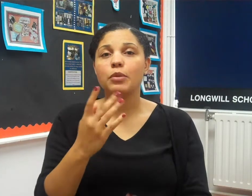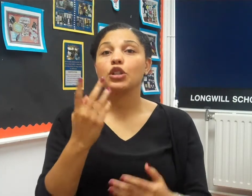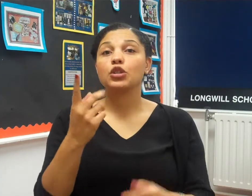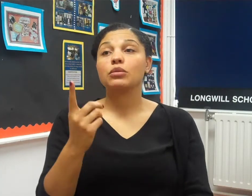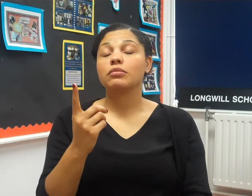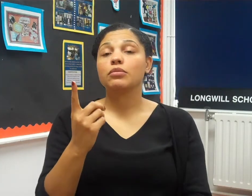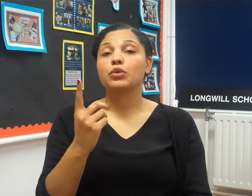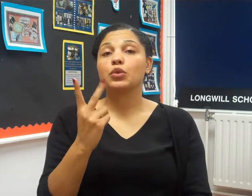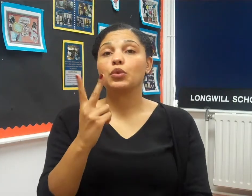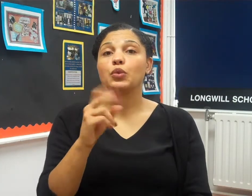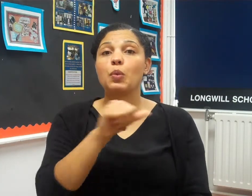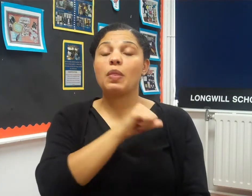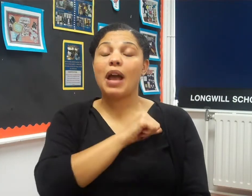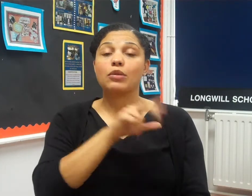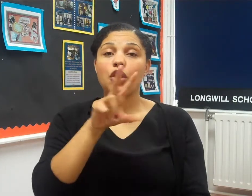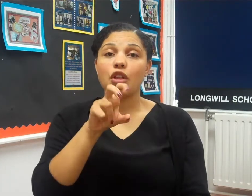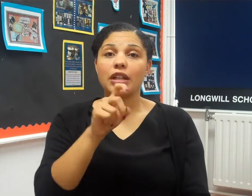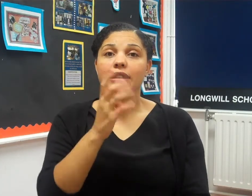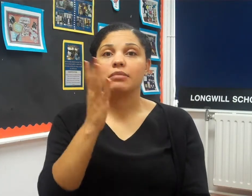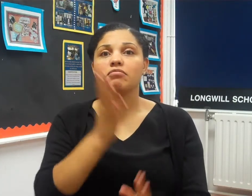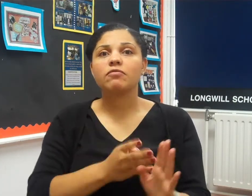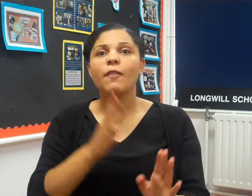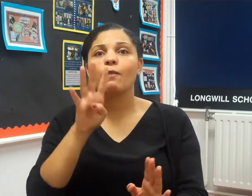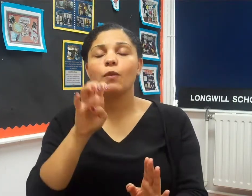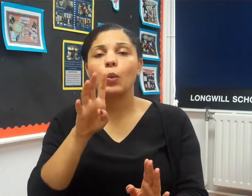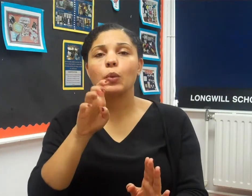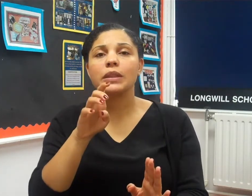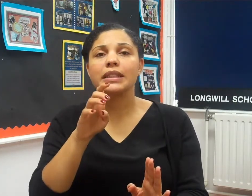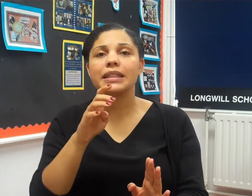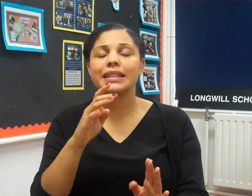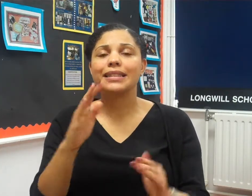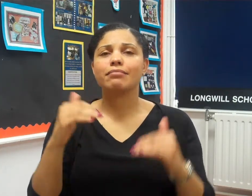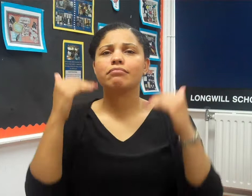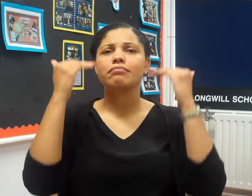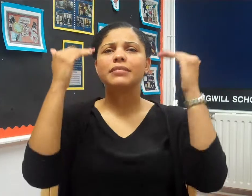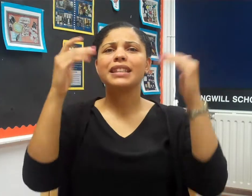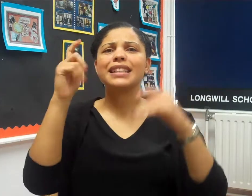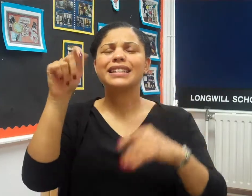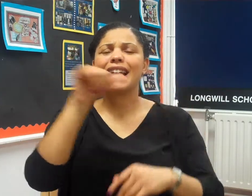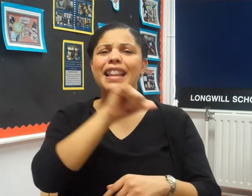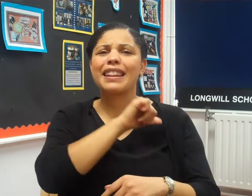flu in the UK. Flu is caused by a virus, which can be very dangerous for some groups of people.